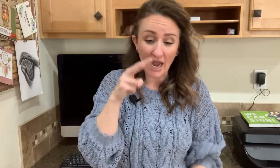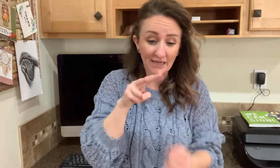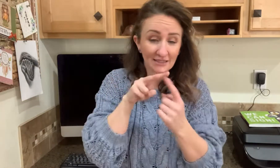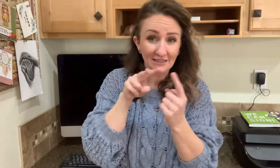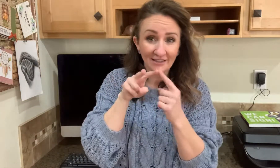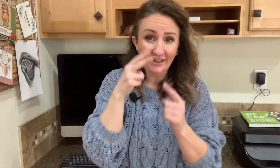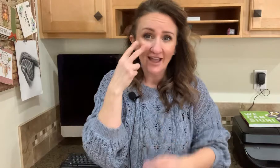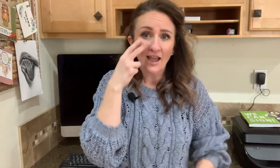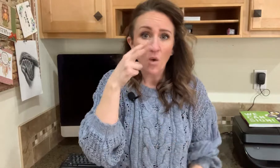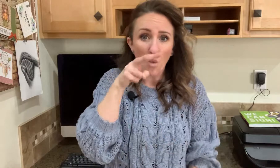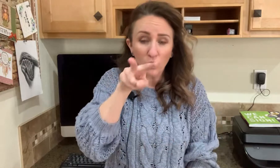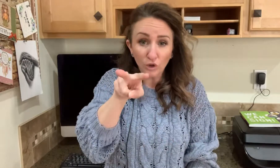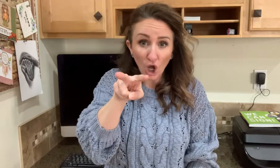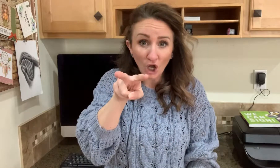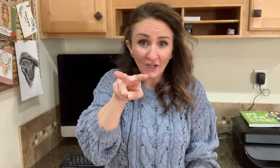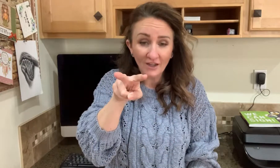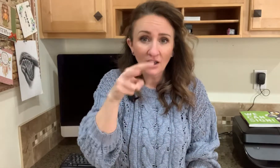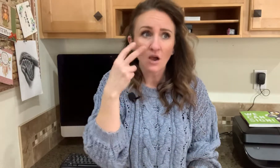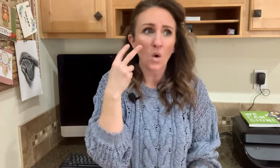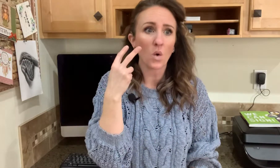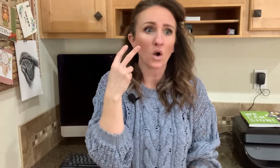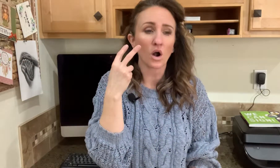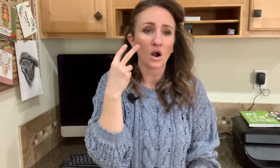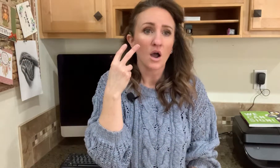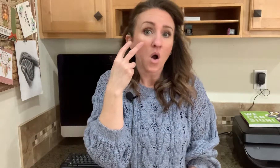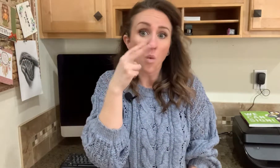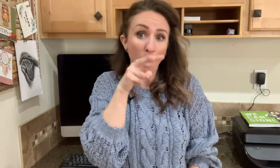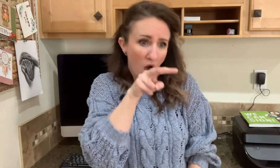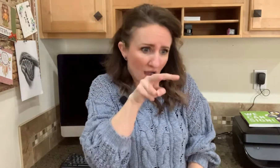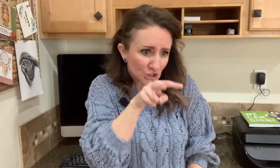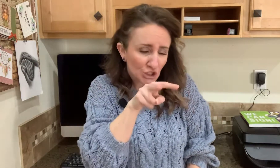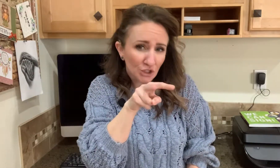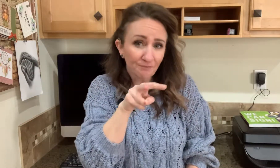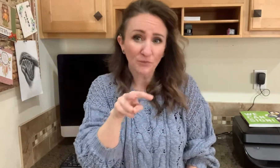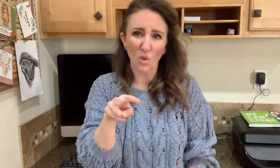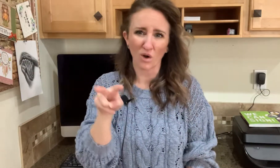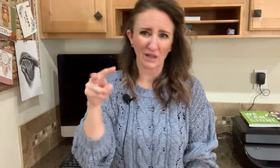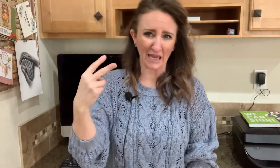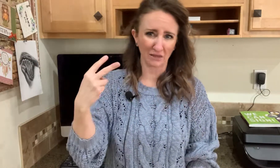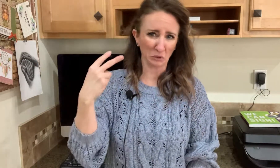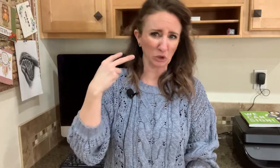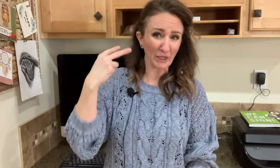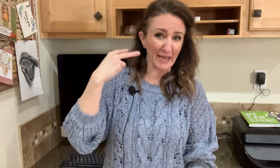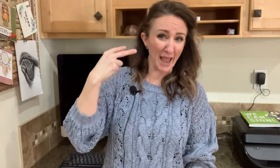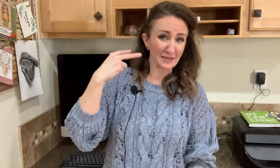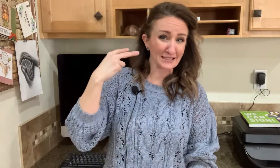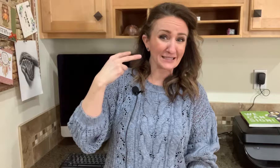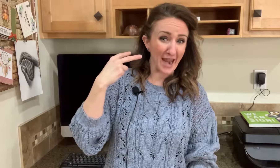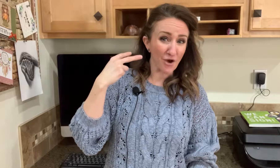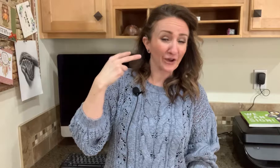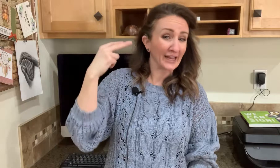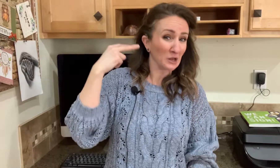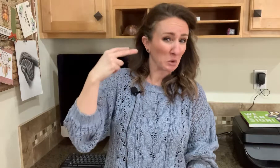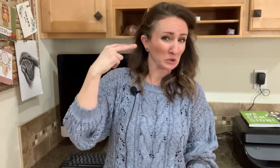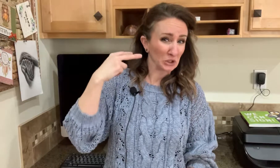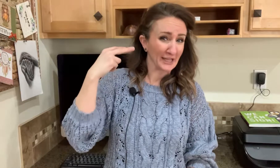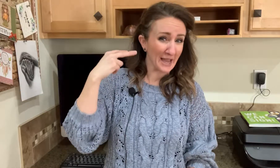eyes, look, or watch, or like looking at, staring, or looking at